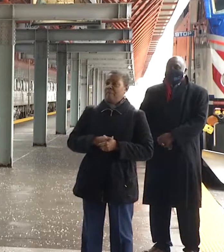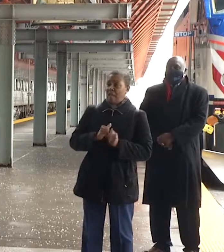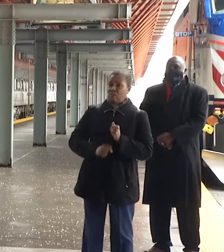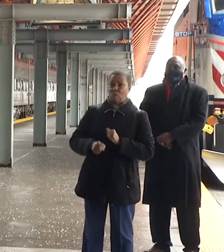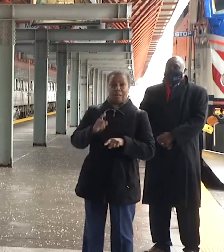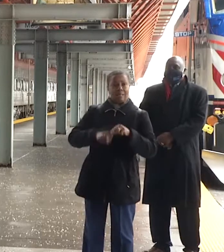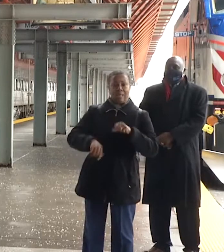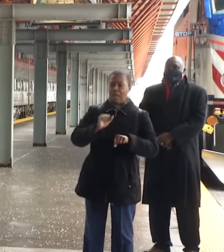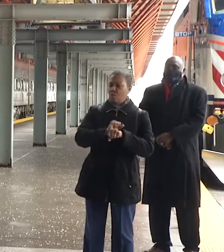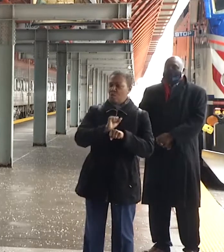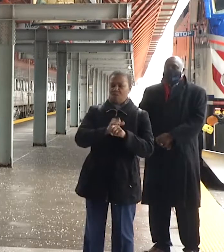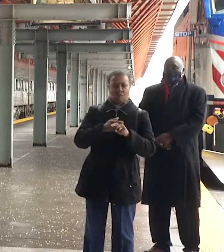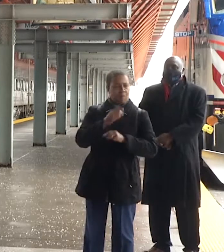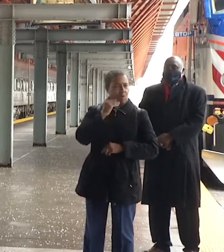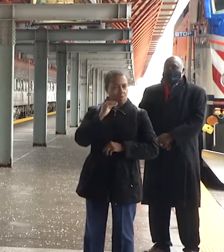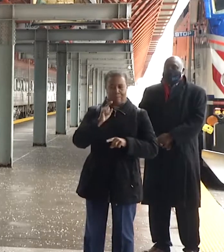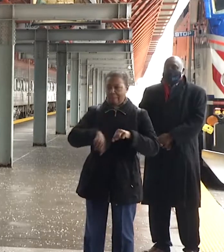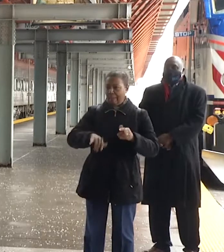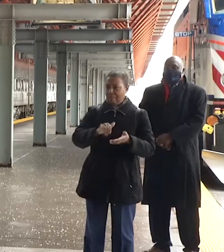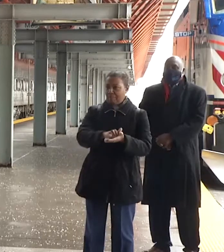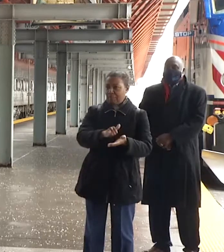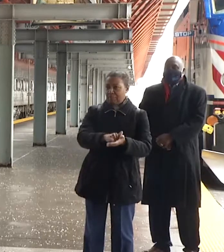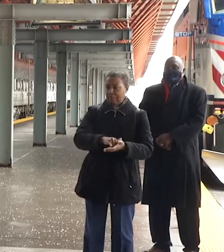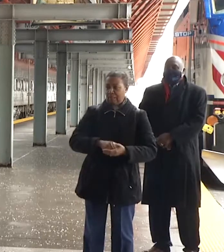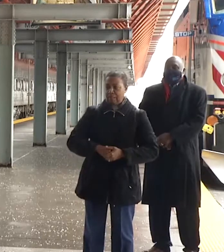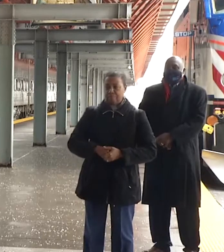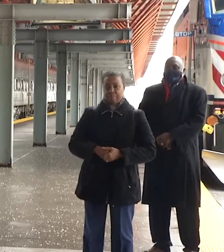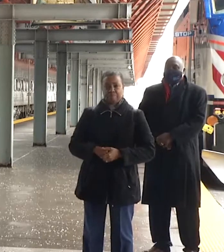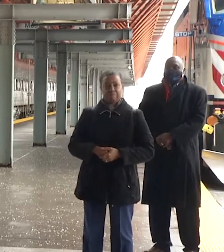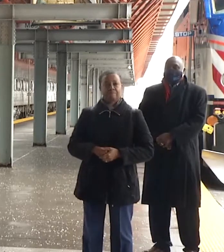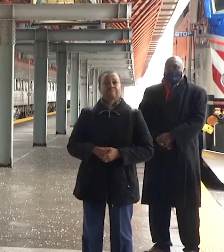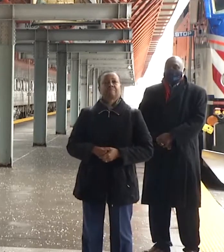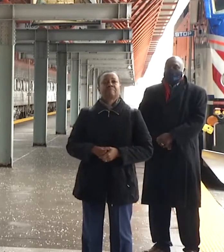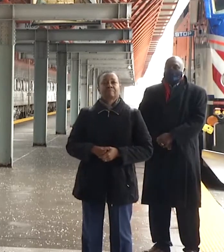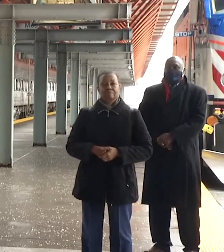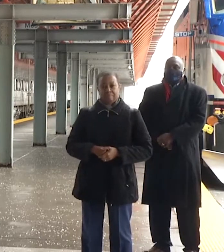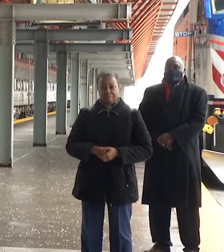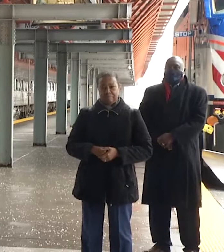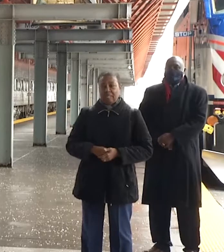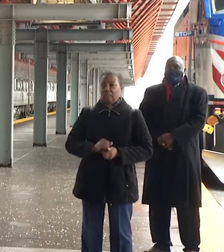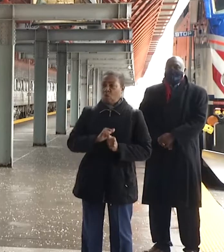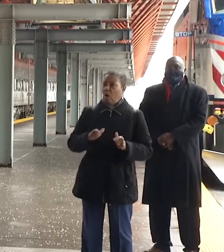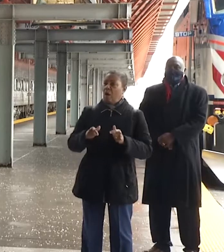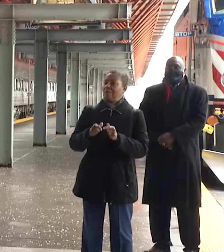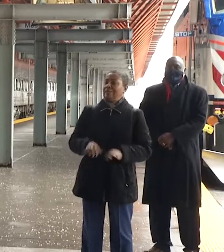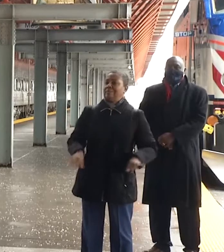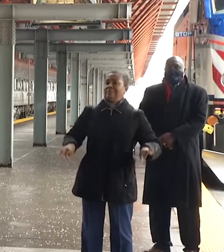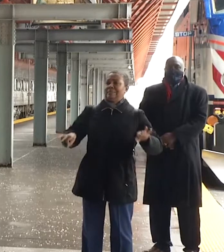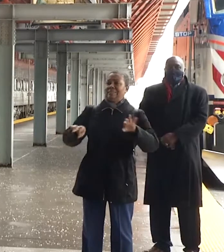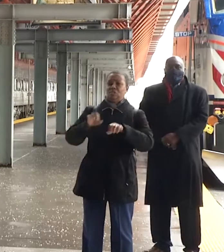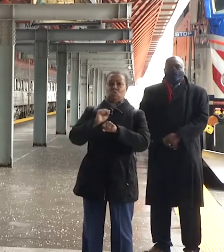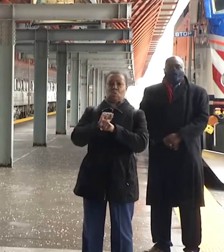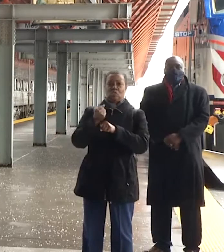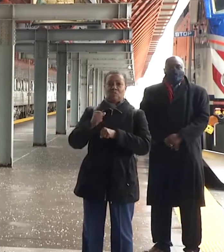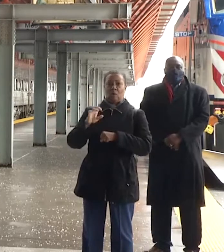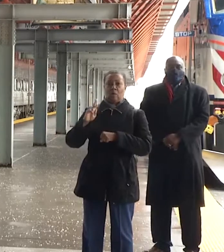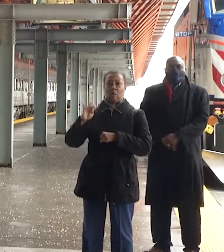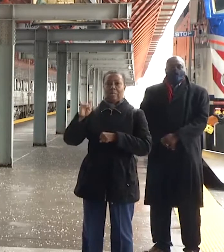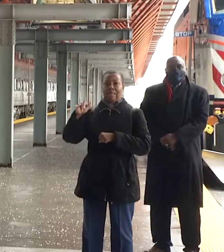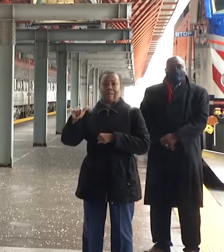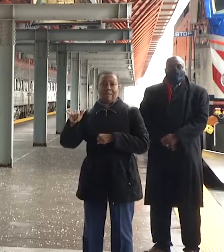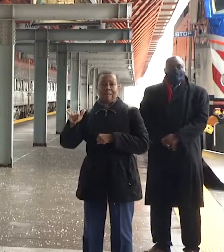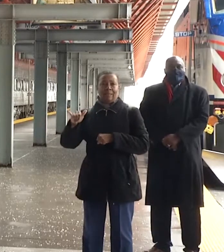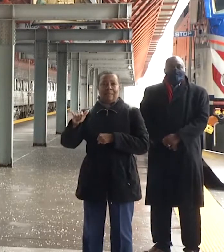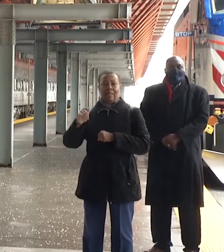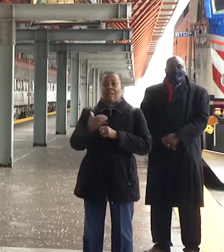the option to work from home. These are Cook County's essential workers. They get up in the morning, mask